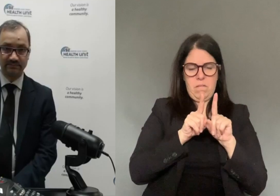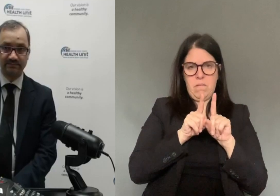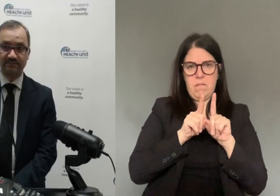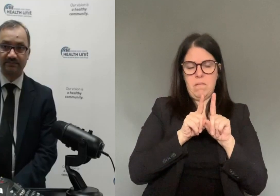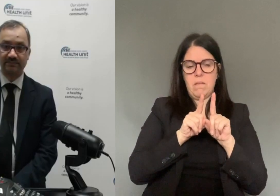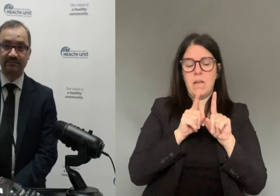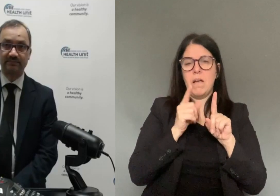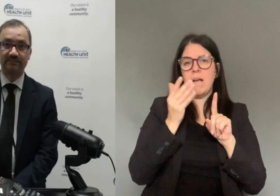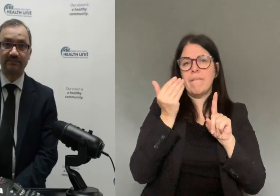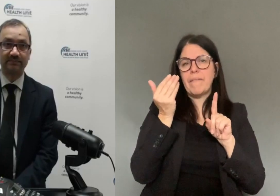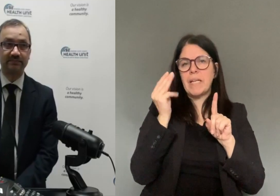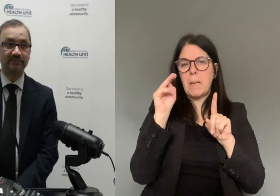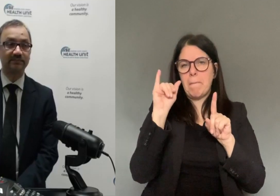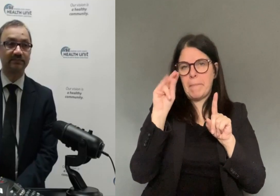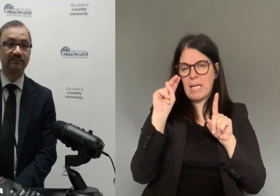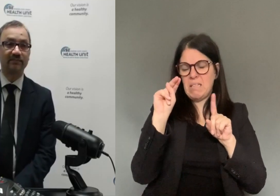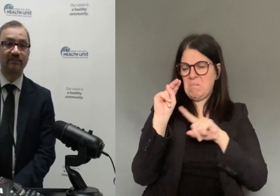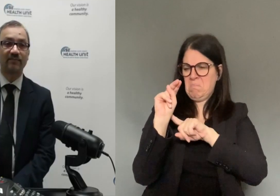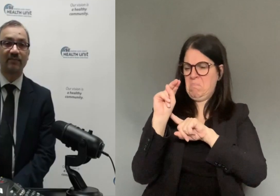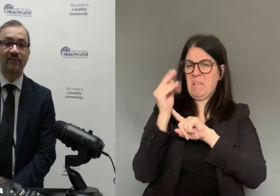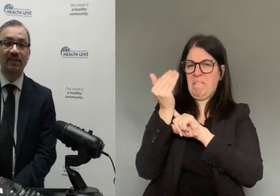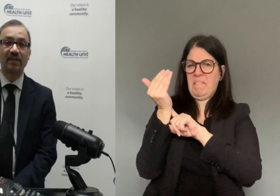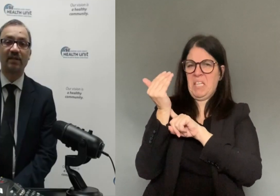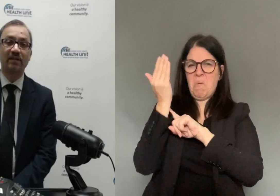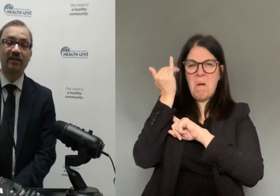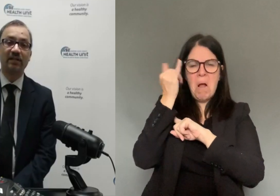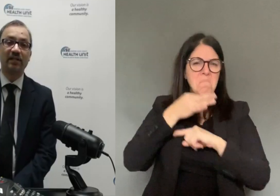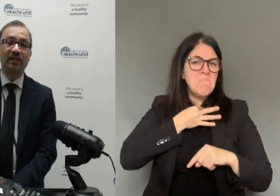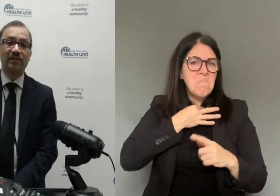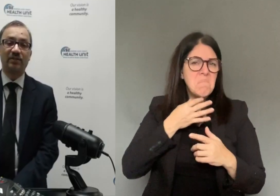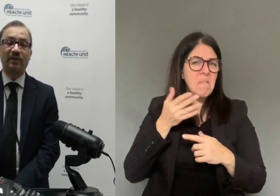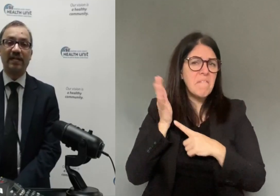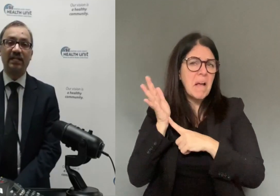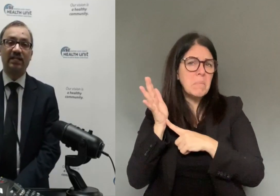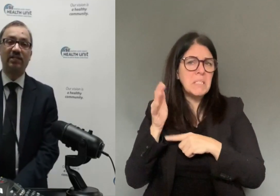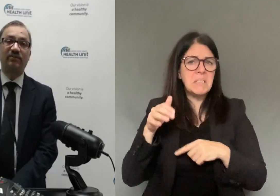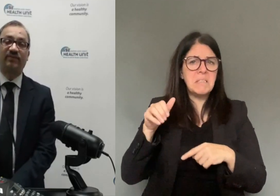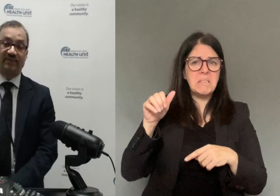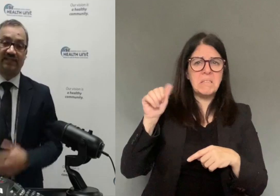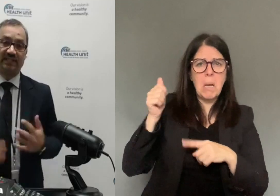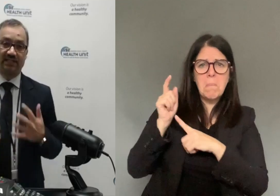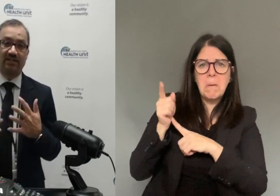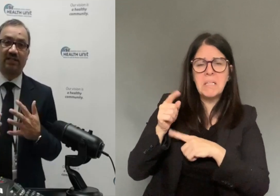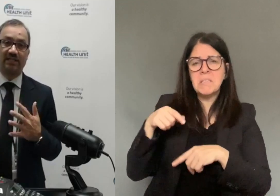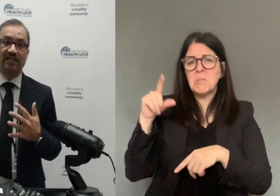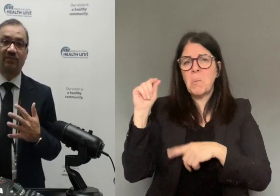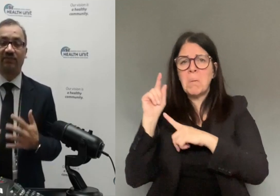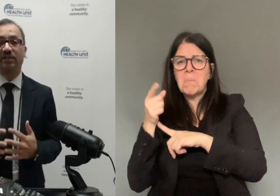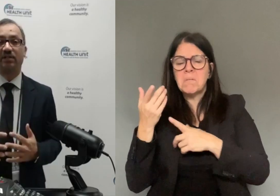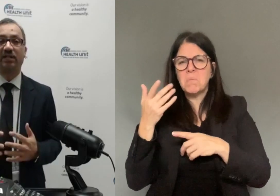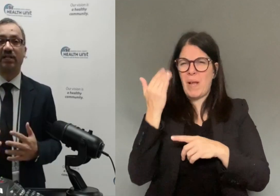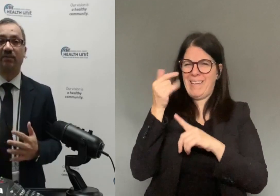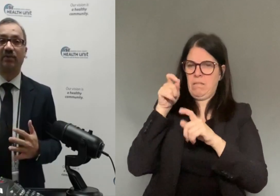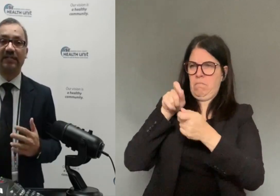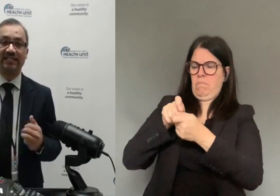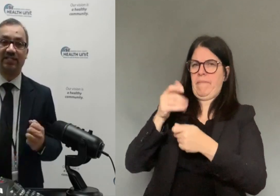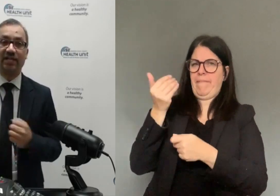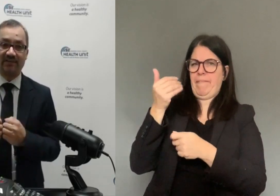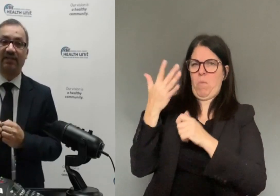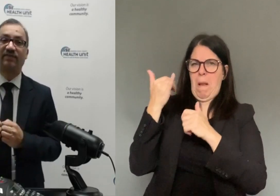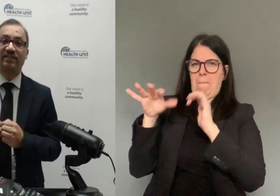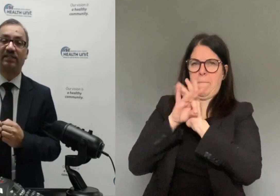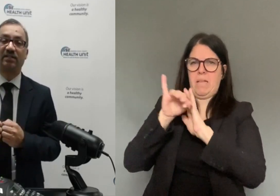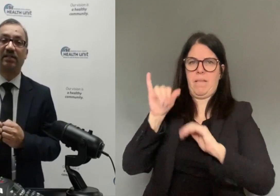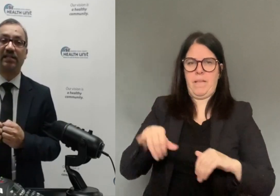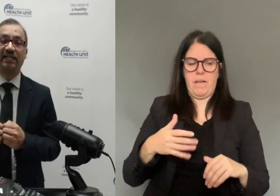Why is 15 minutes a time and not like 10 or 5 or 20? So any kind of physical contact, what we are talking about is